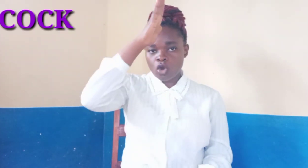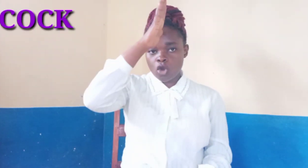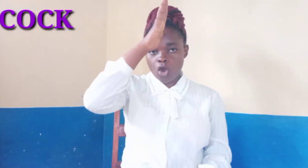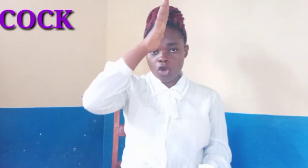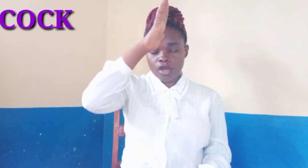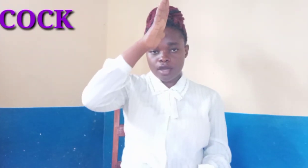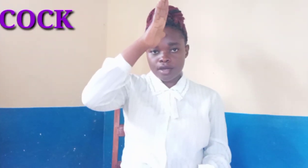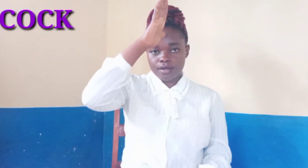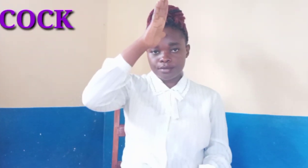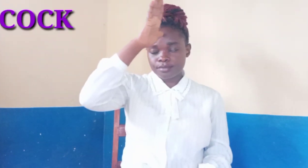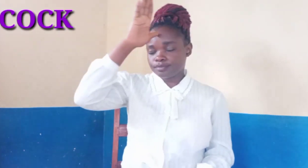Cock.